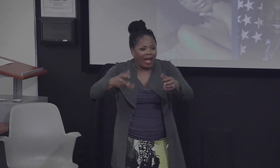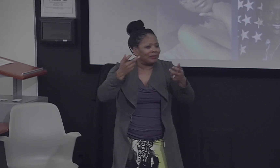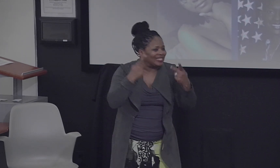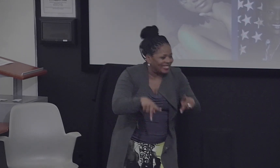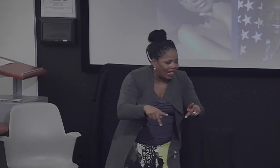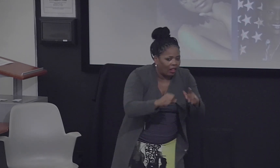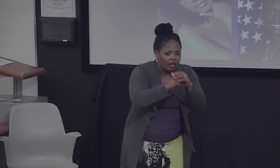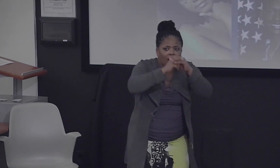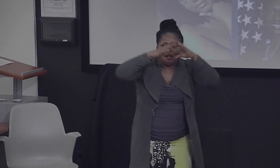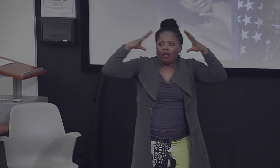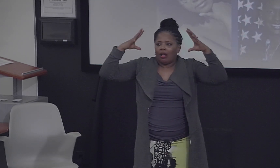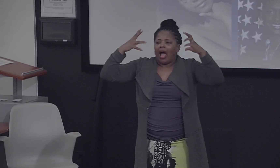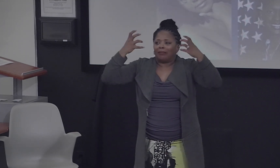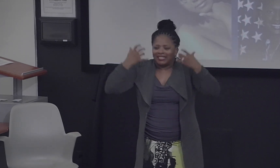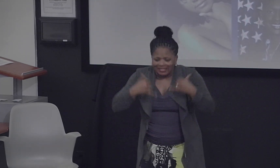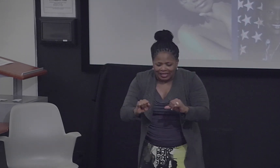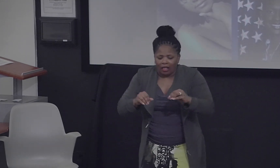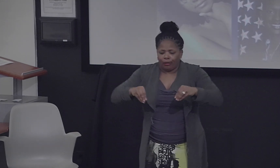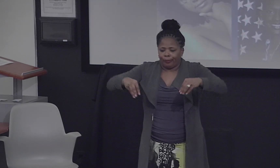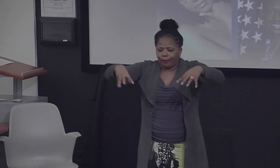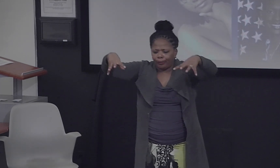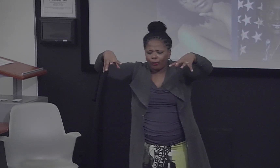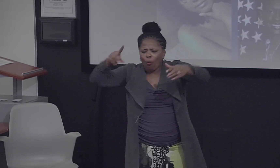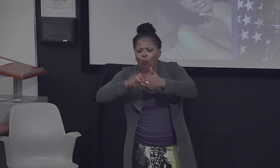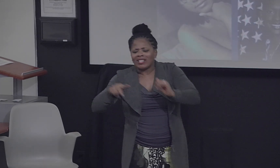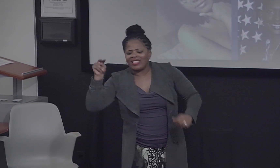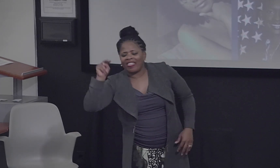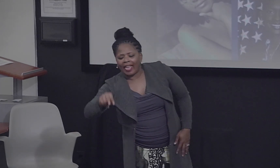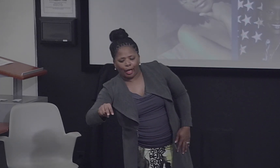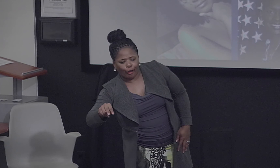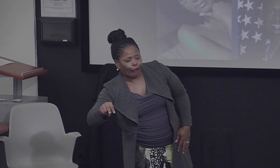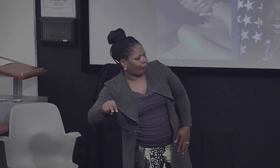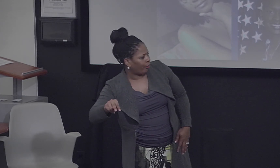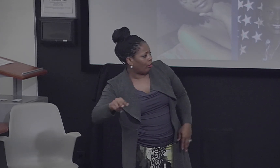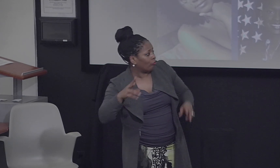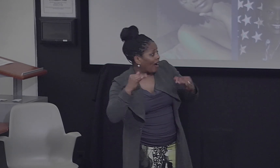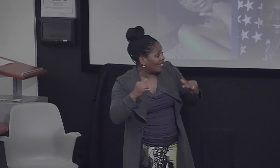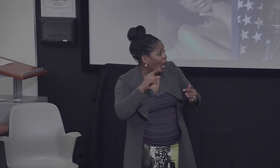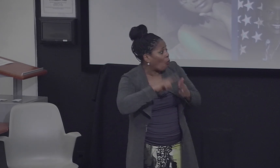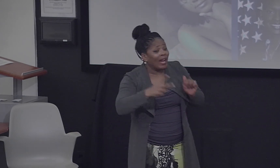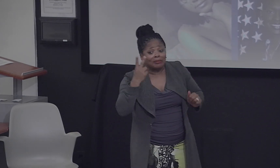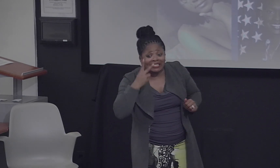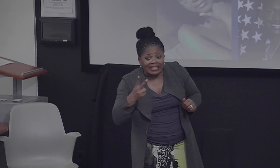still in the exploration of all this. I'm still bringing it to light, seeing what's emerging.